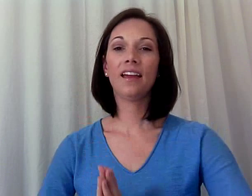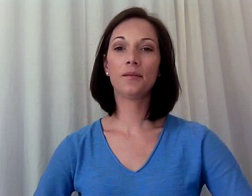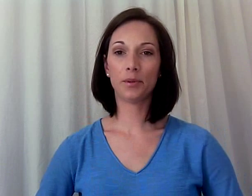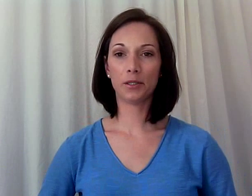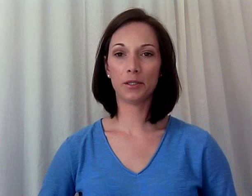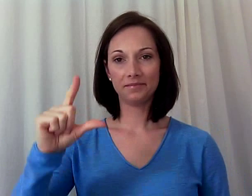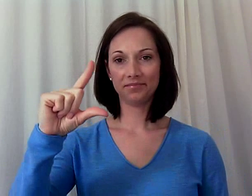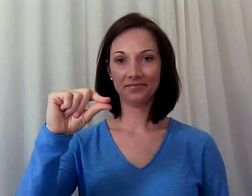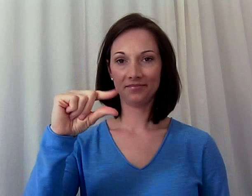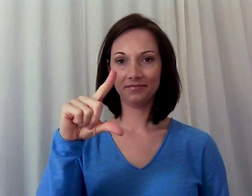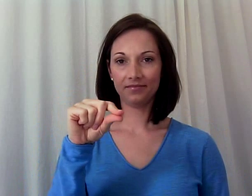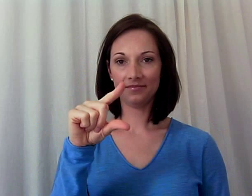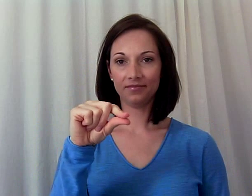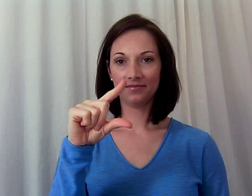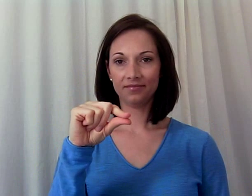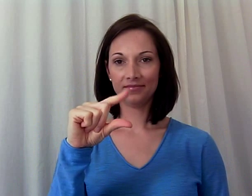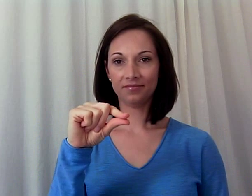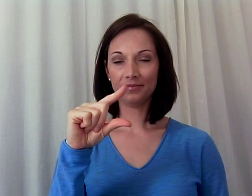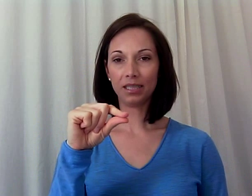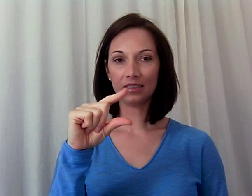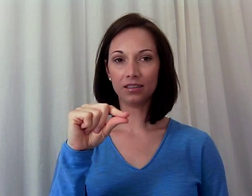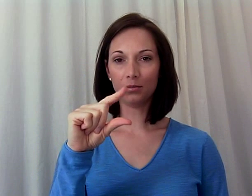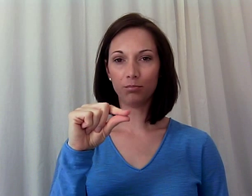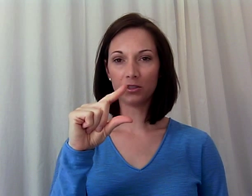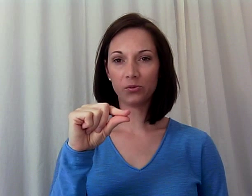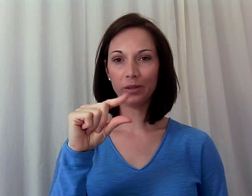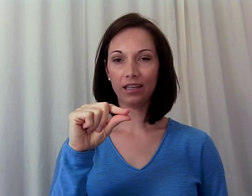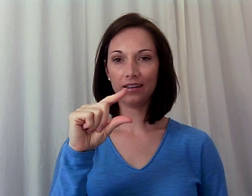And bird, like a little bird's beak.